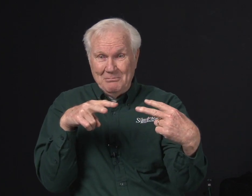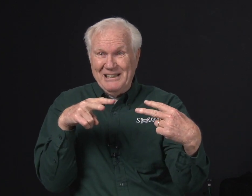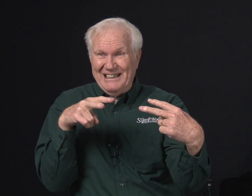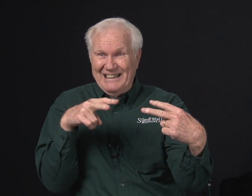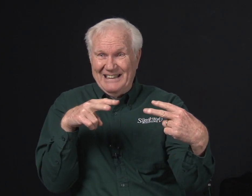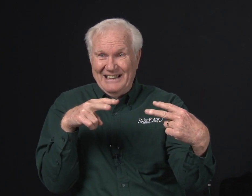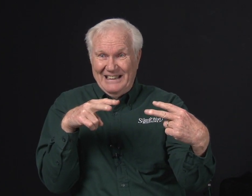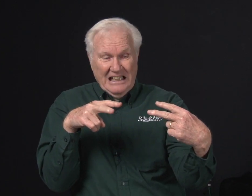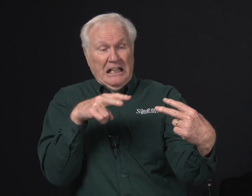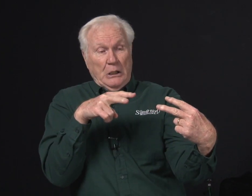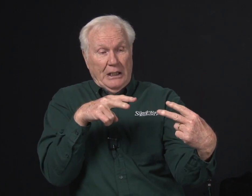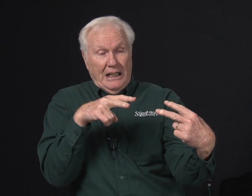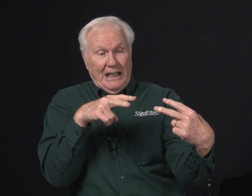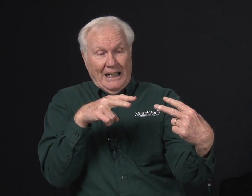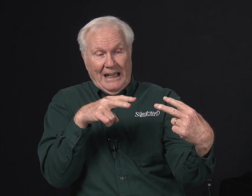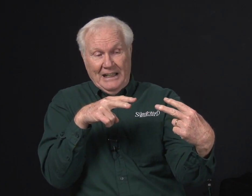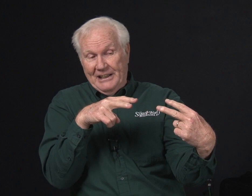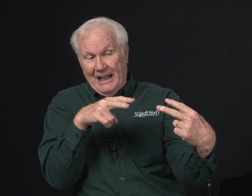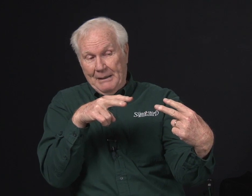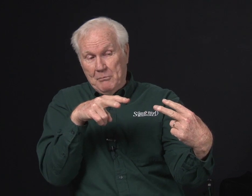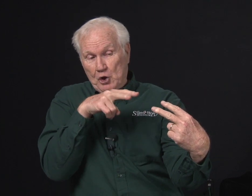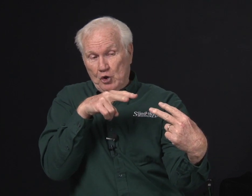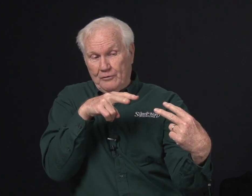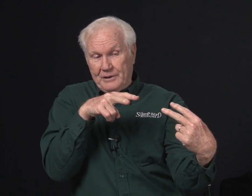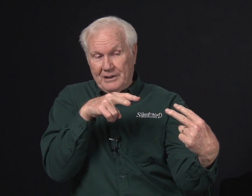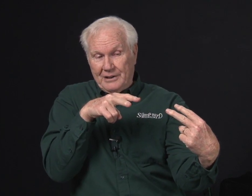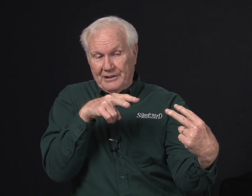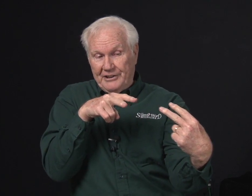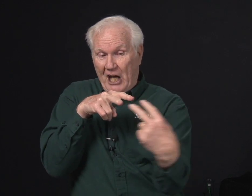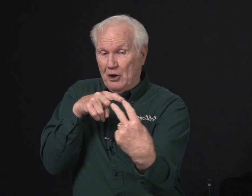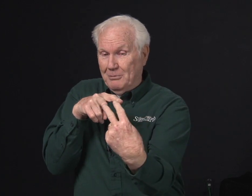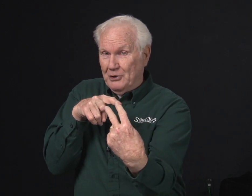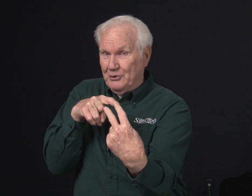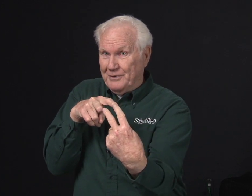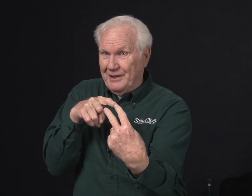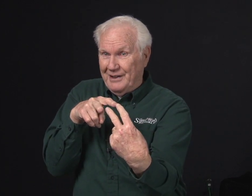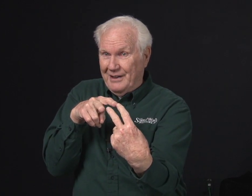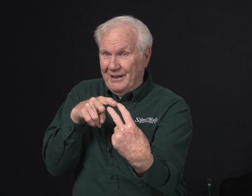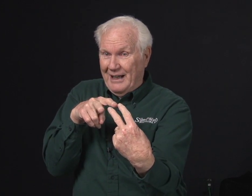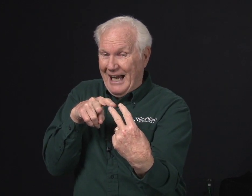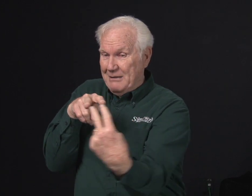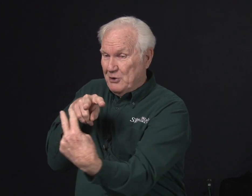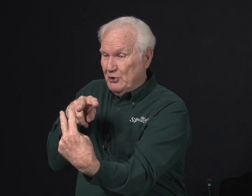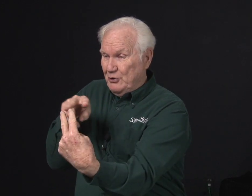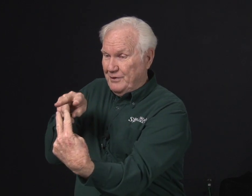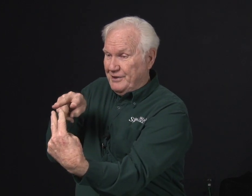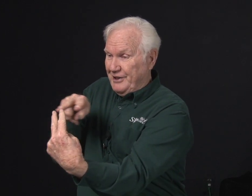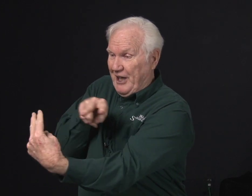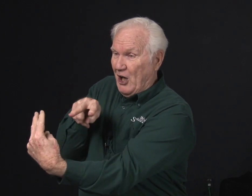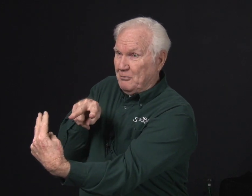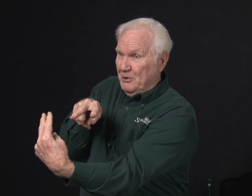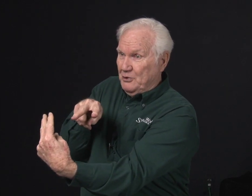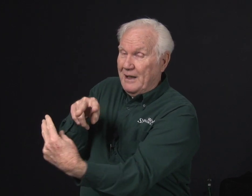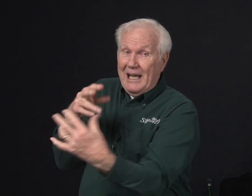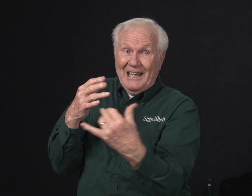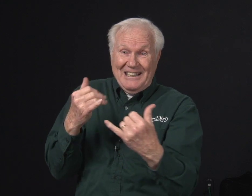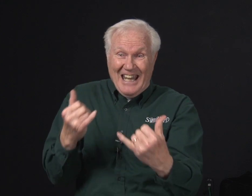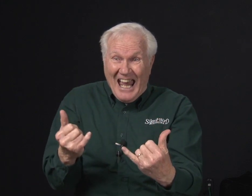me. And then I moved, the dog moved. I moved, the dog moved.